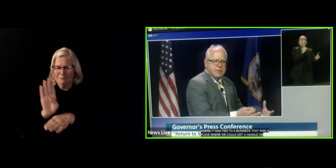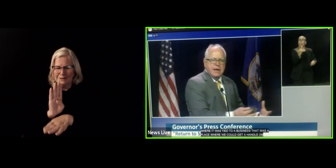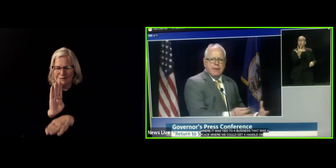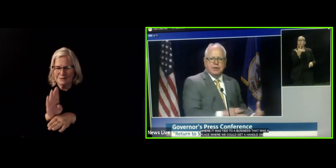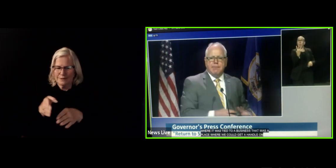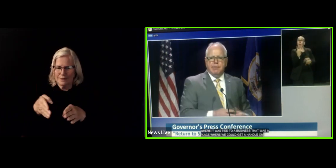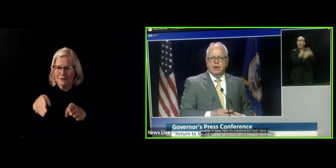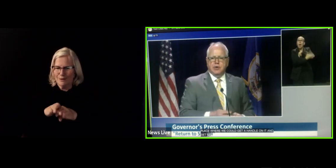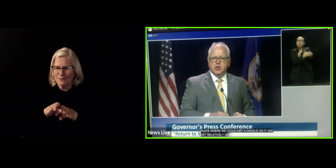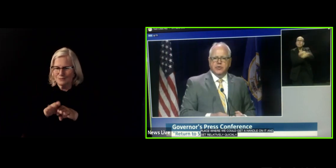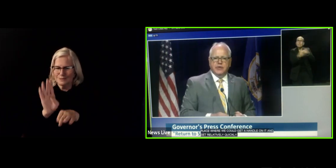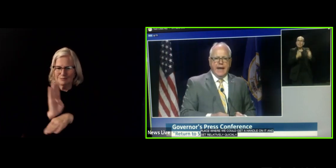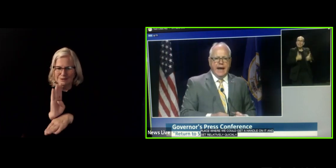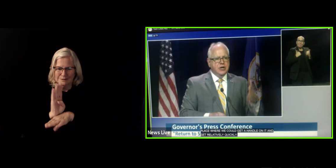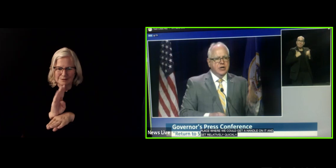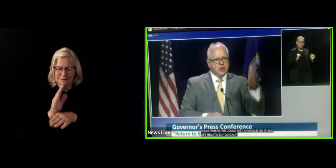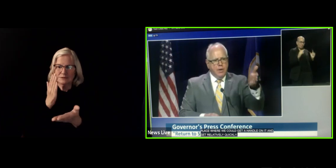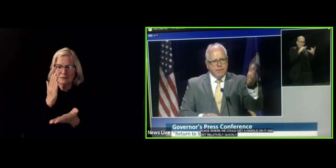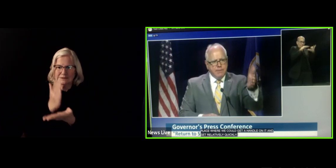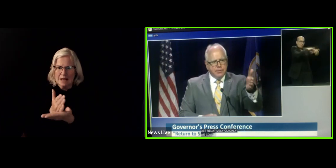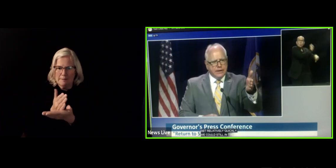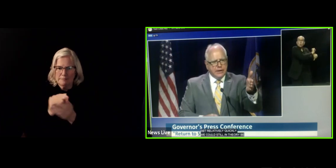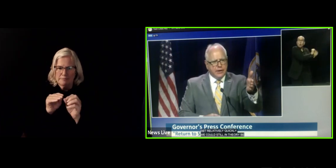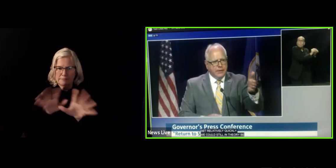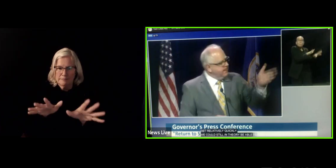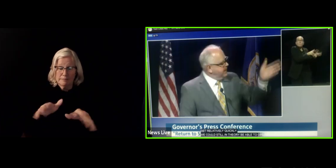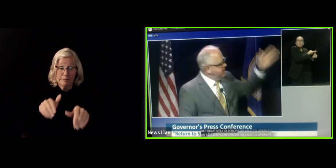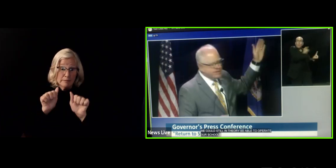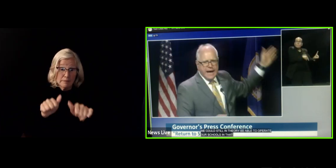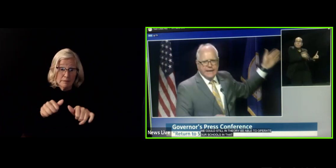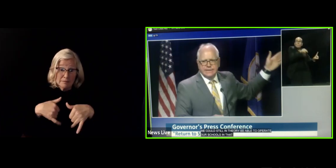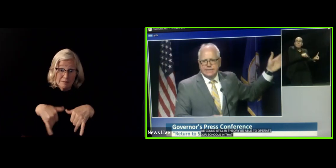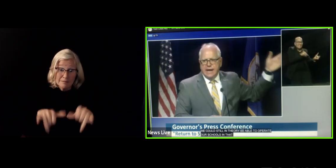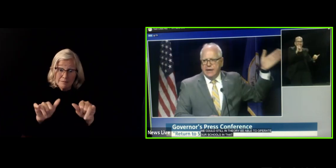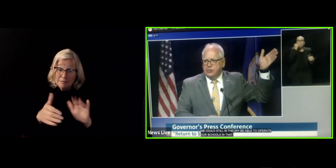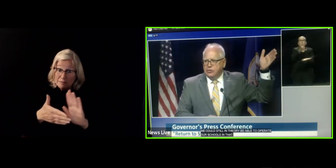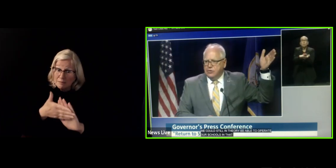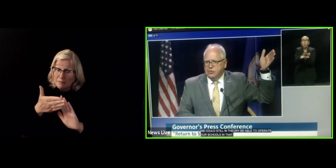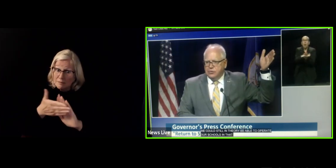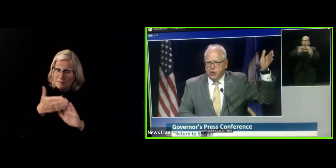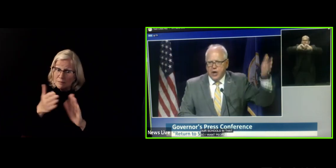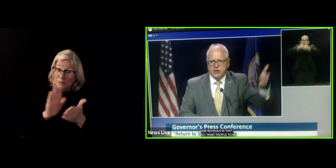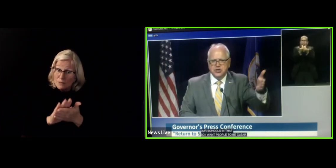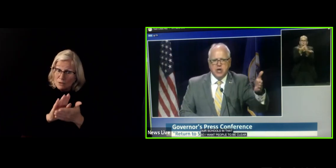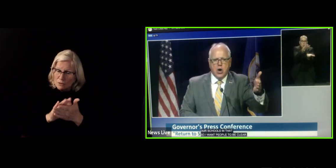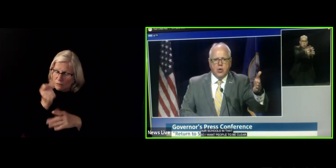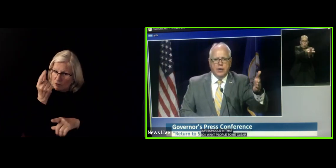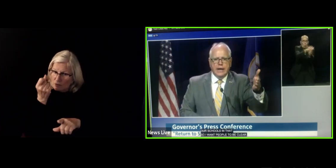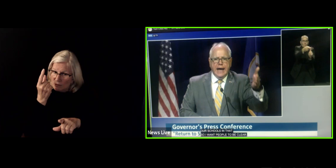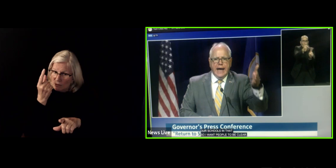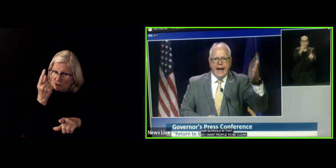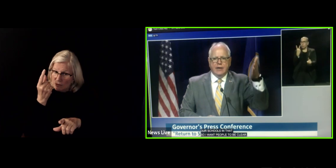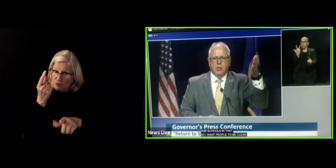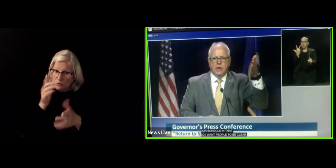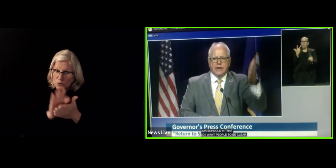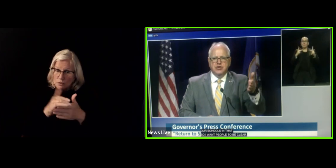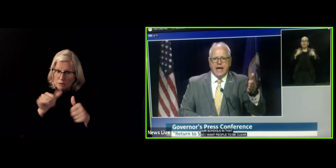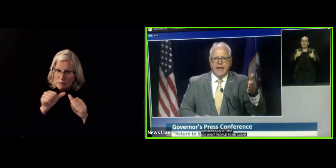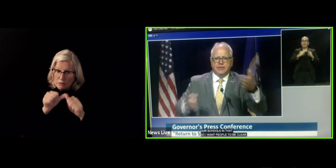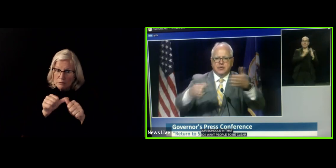theory, be able to operate our schools in that. So I want people to be clear. This guidance is not drawn in stone. And